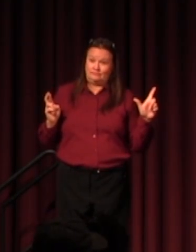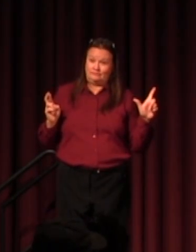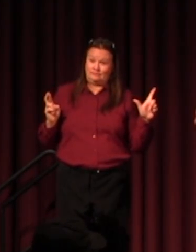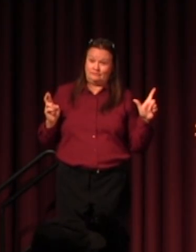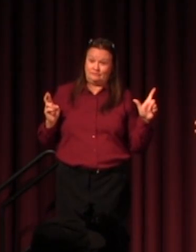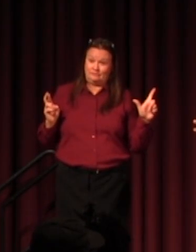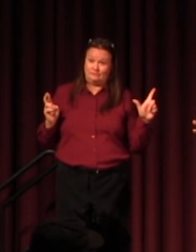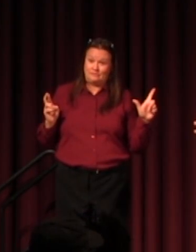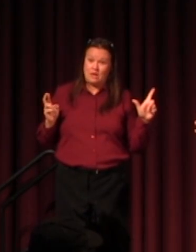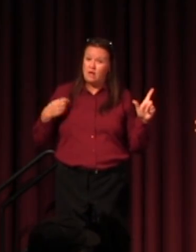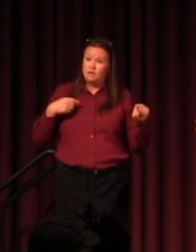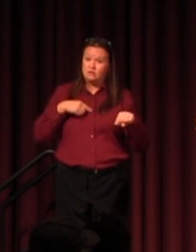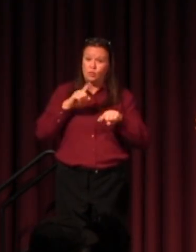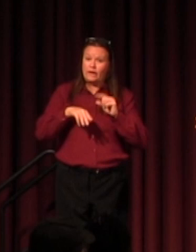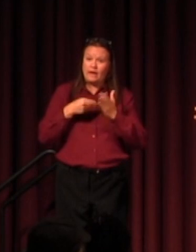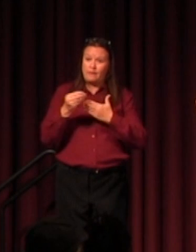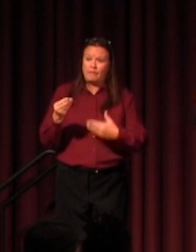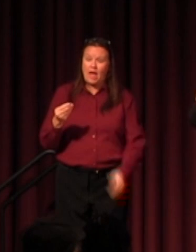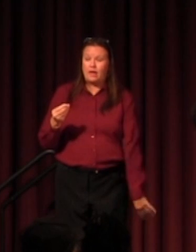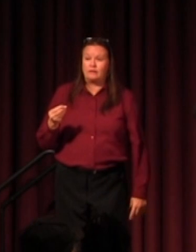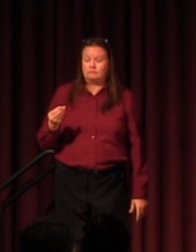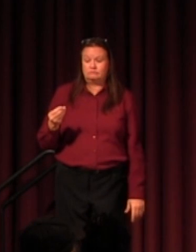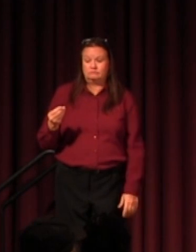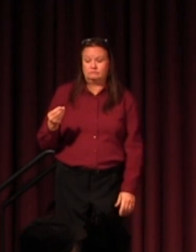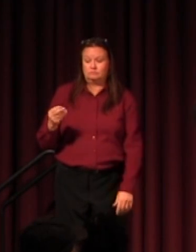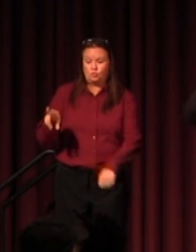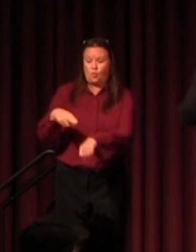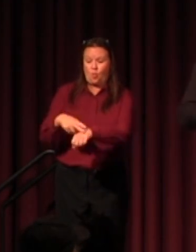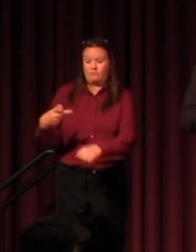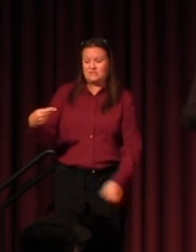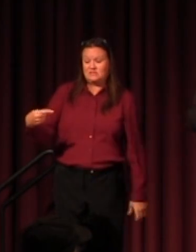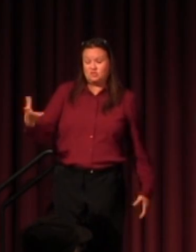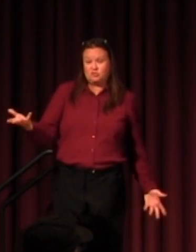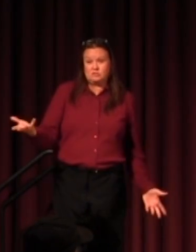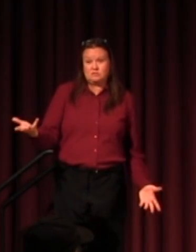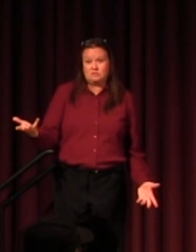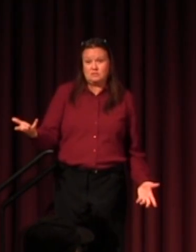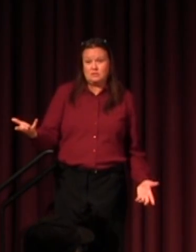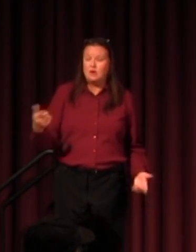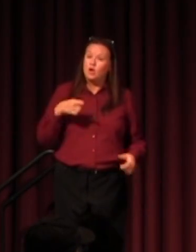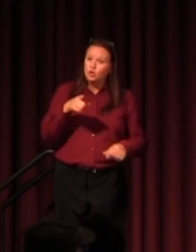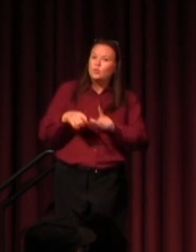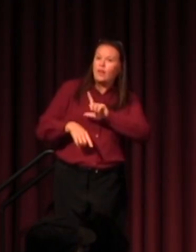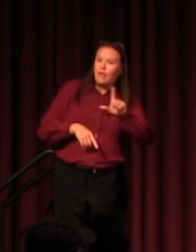things as just scissors. Because you can't cut paper